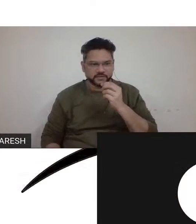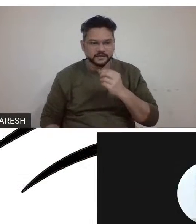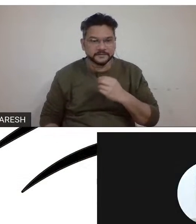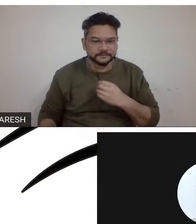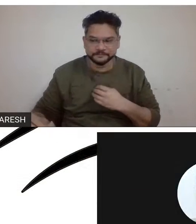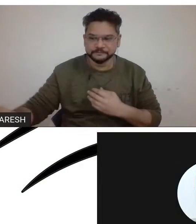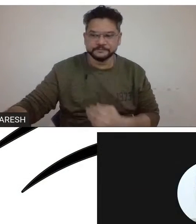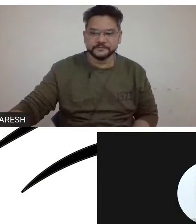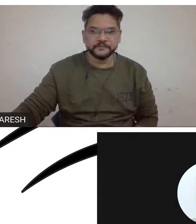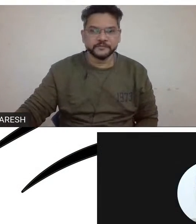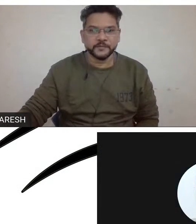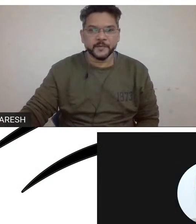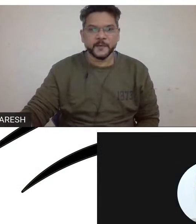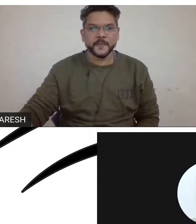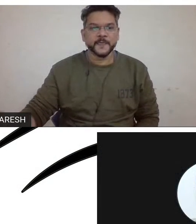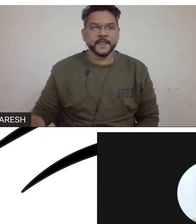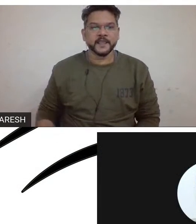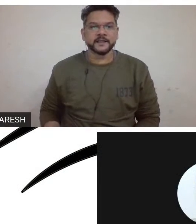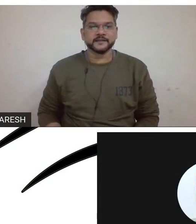Thank you, sir.